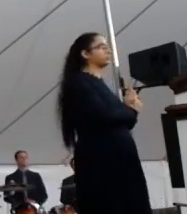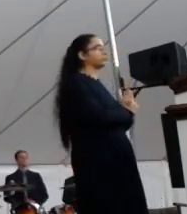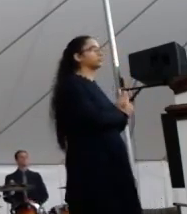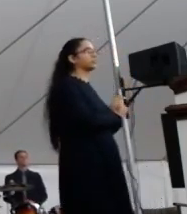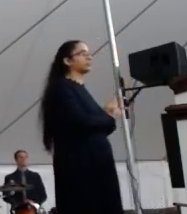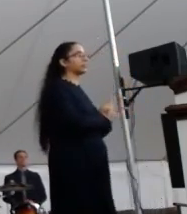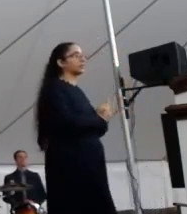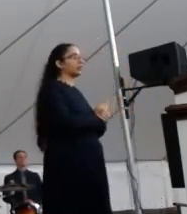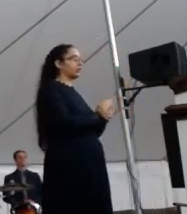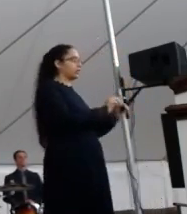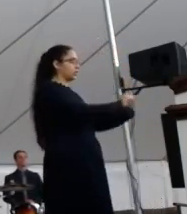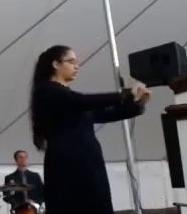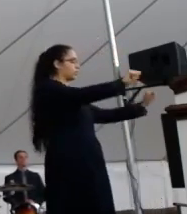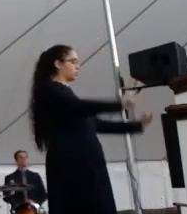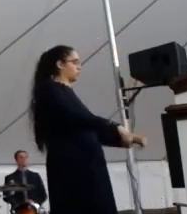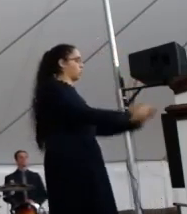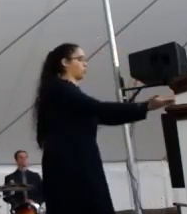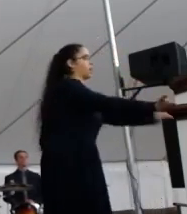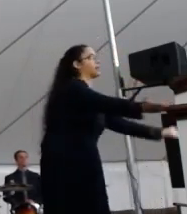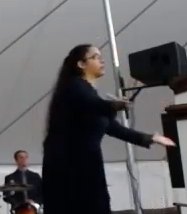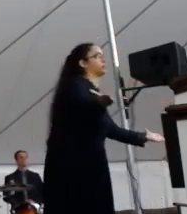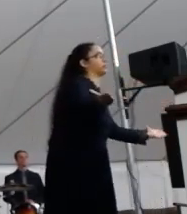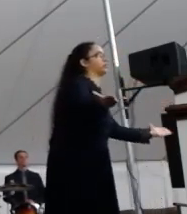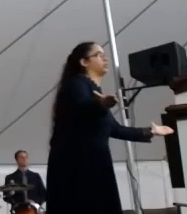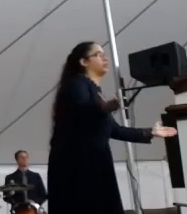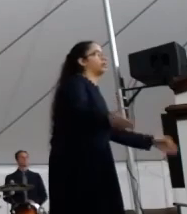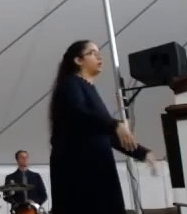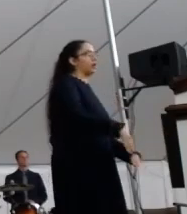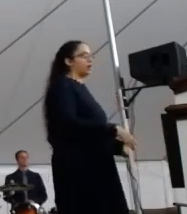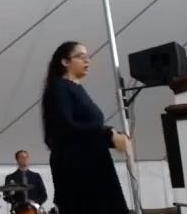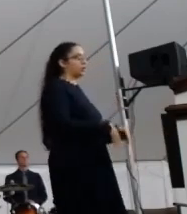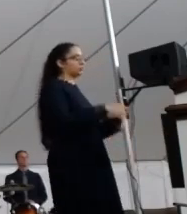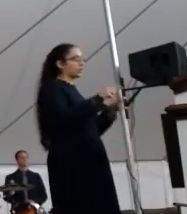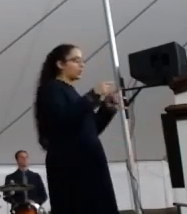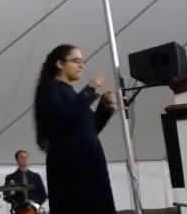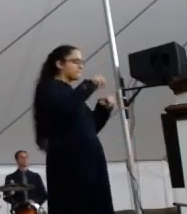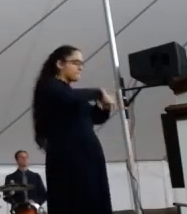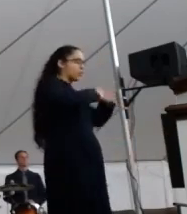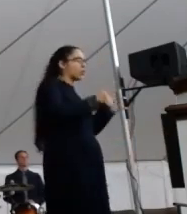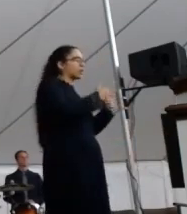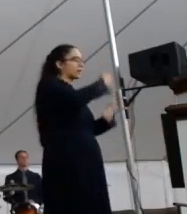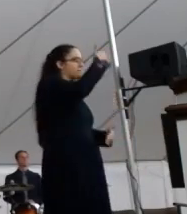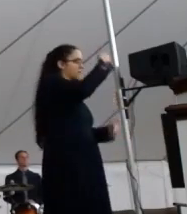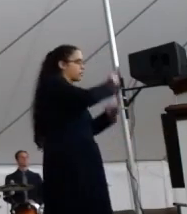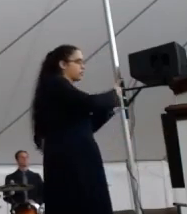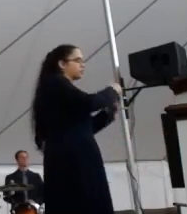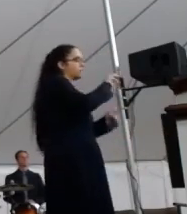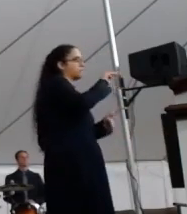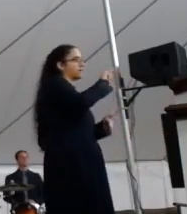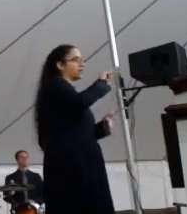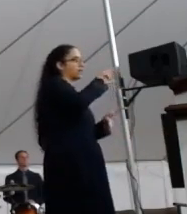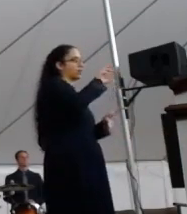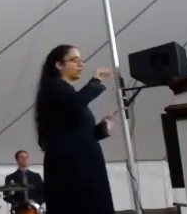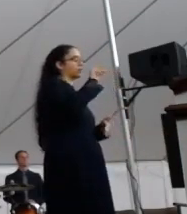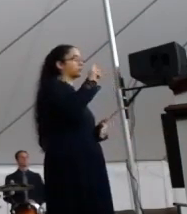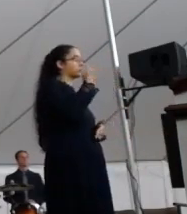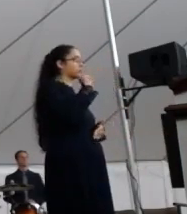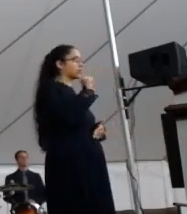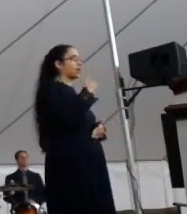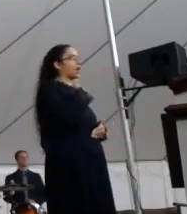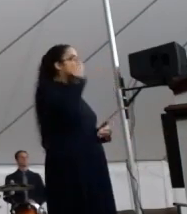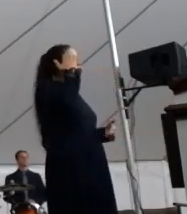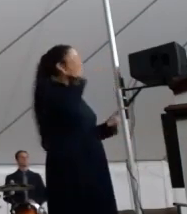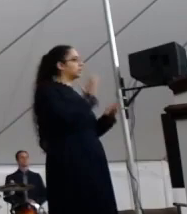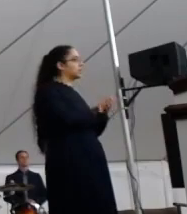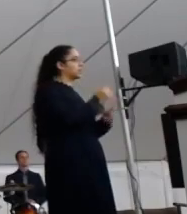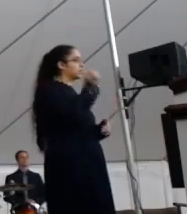Because laid in this altar up here are little broken mirrors. But I believe if you'll just come and really